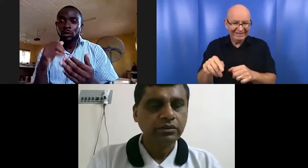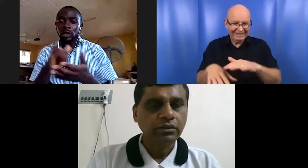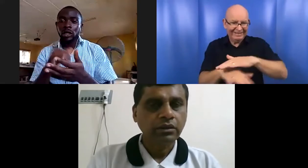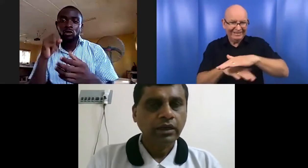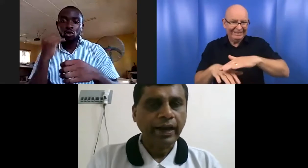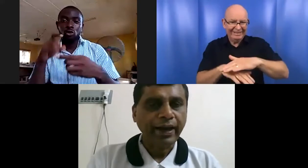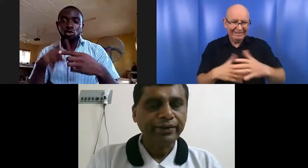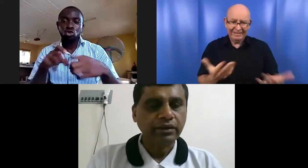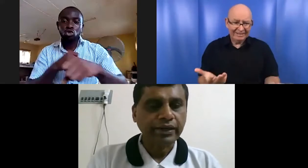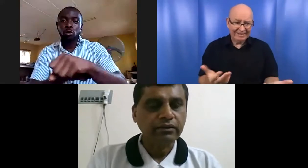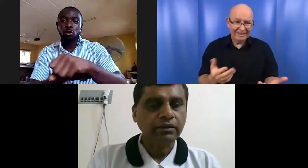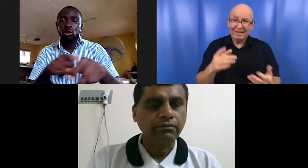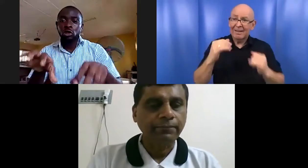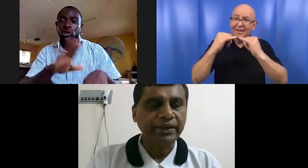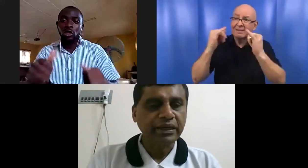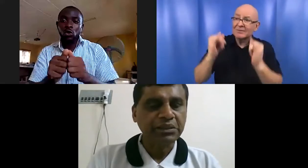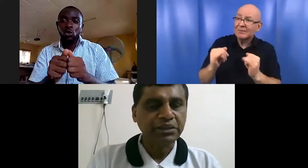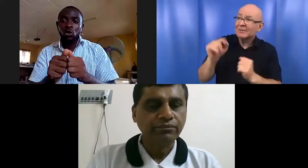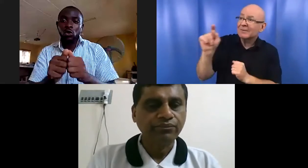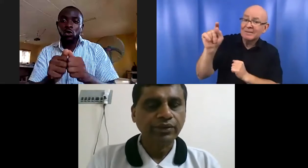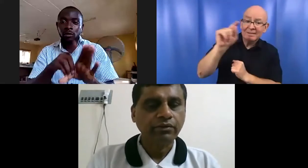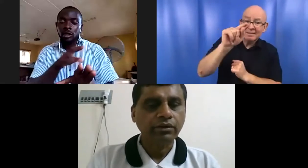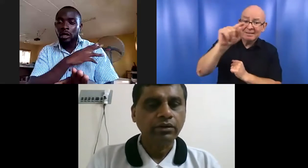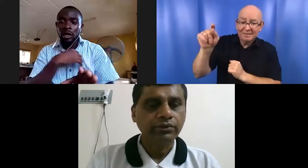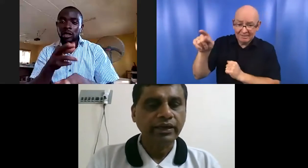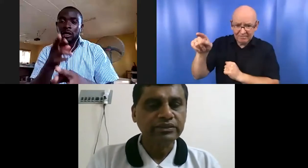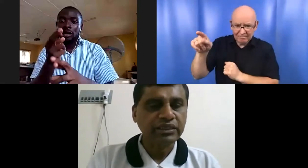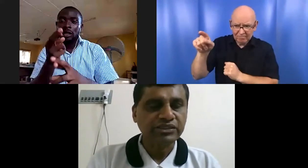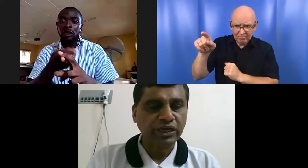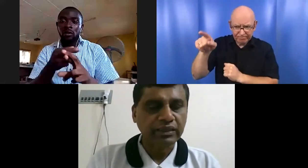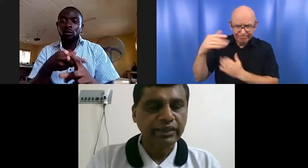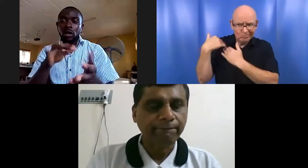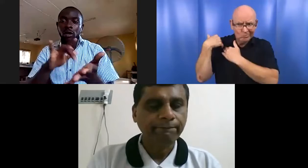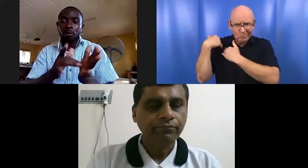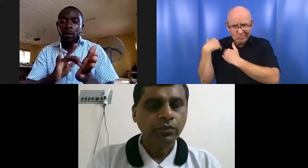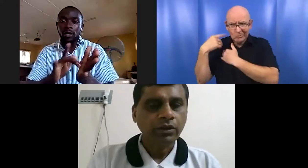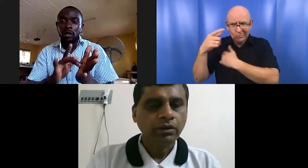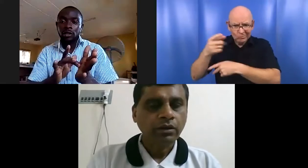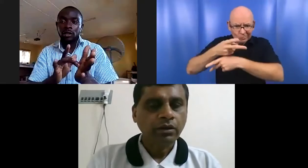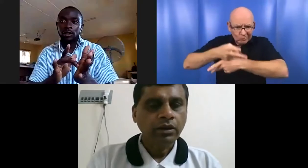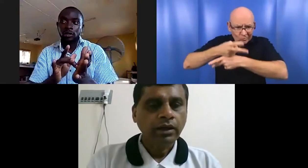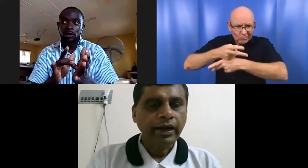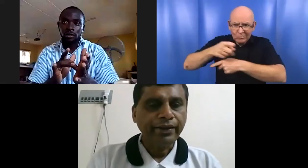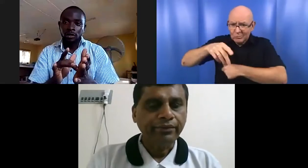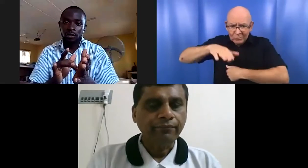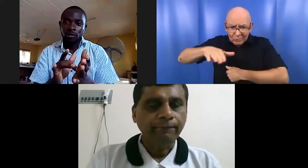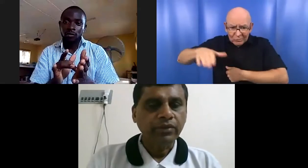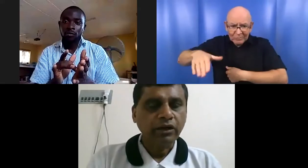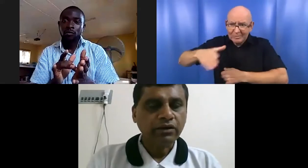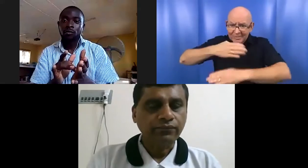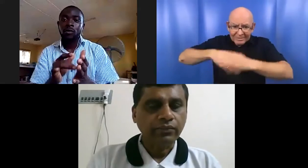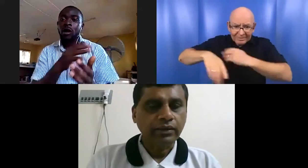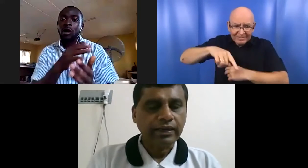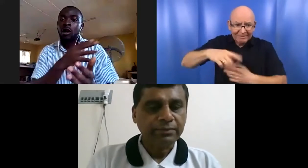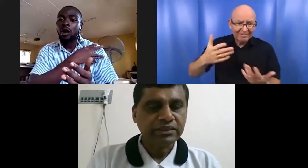disabilities and the regular medication, they are literally struggling. And a